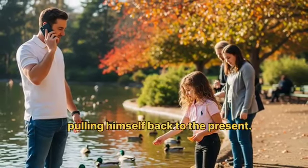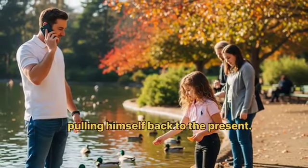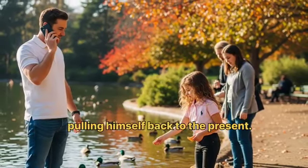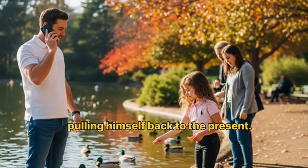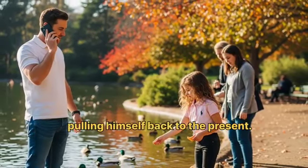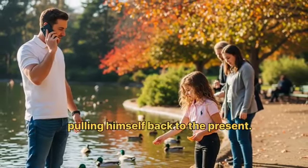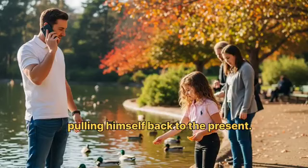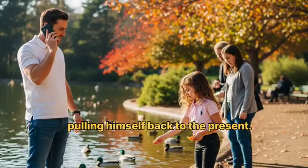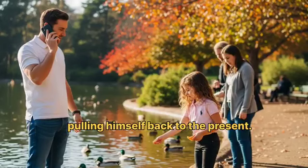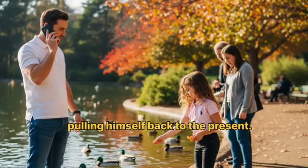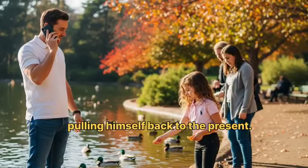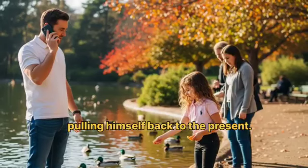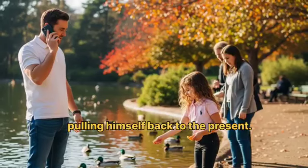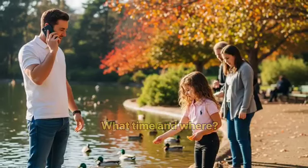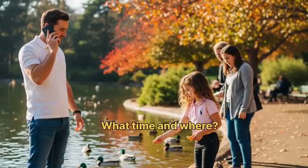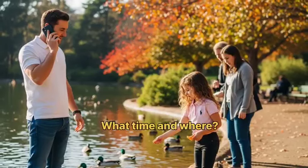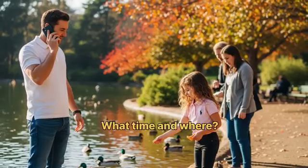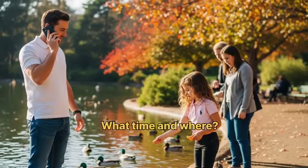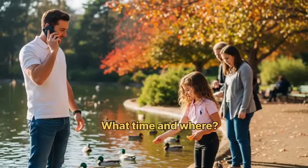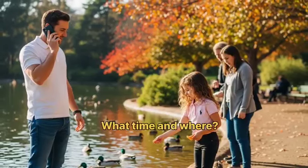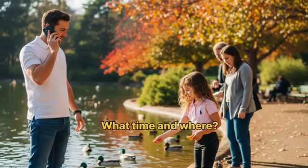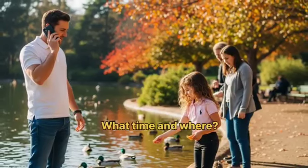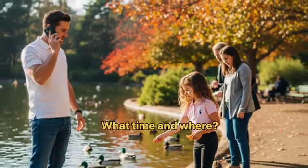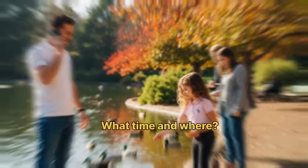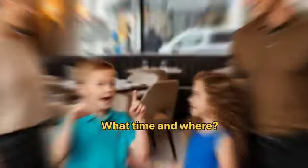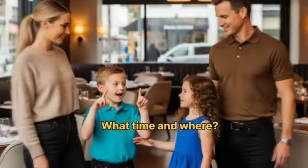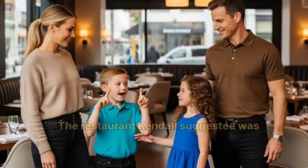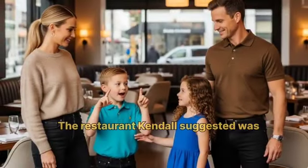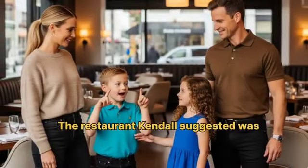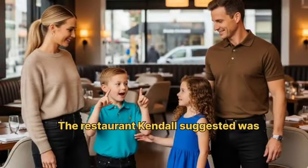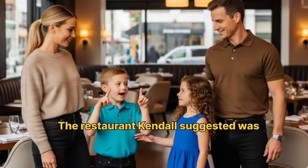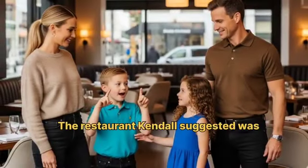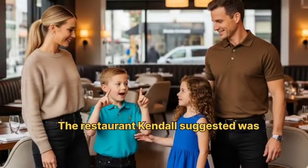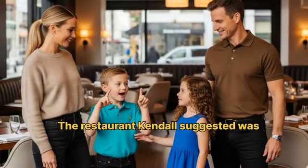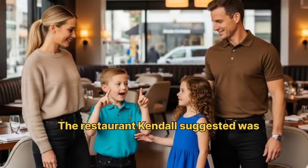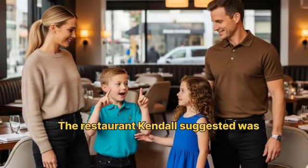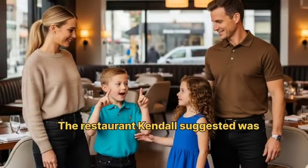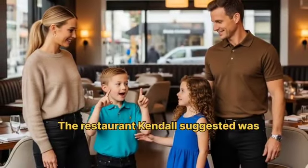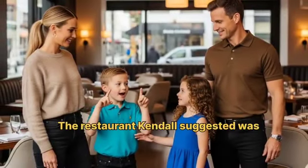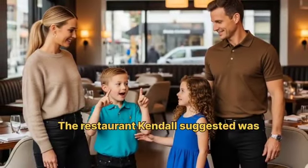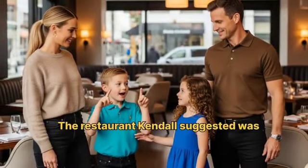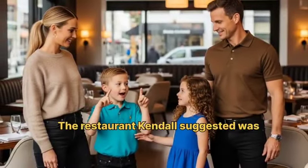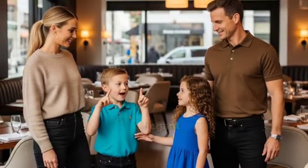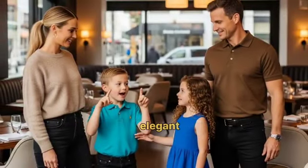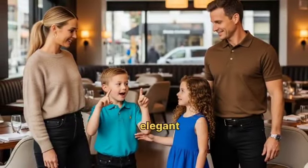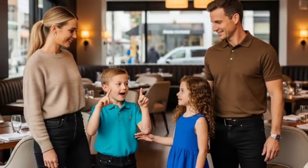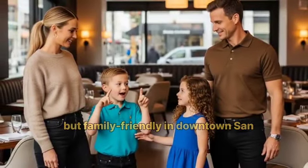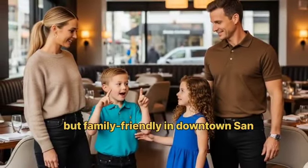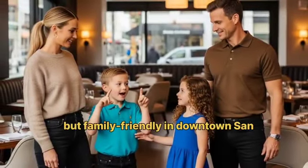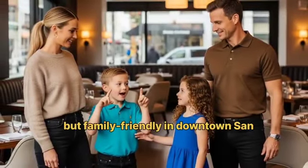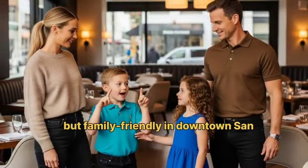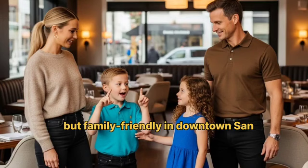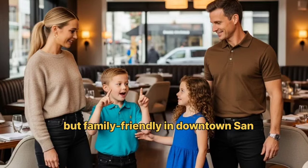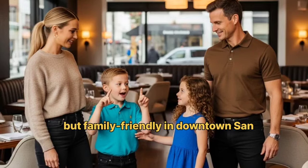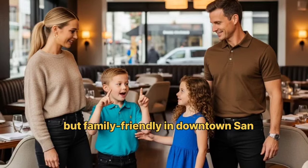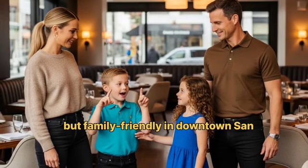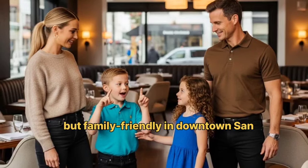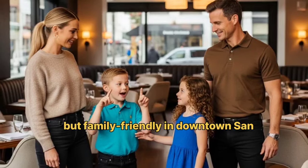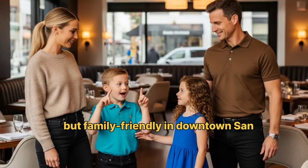himself back to the present. "What time and where?" The restaurant Kendall suggested was elegant but family-friendly in downtown